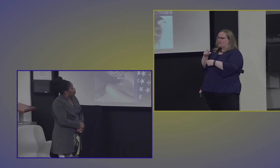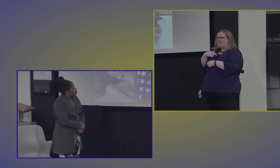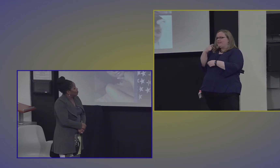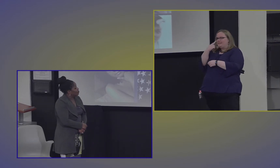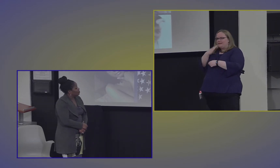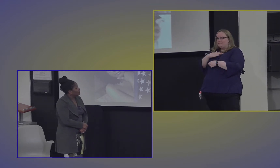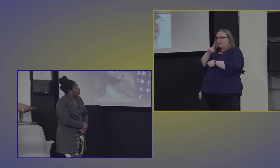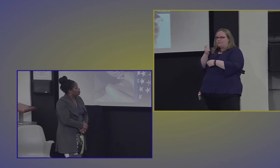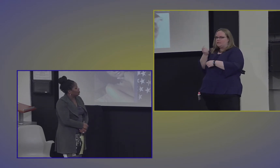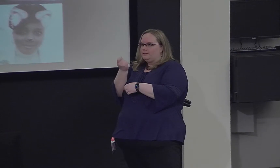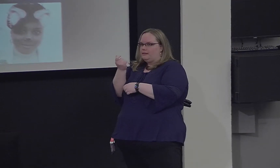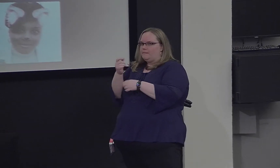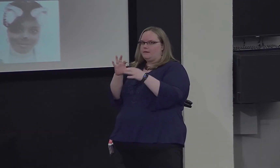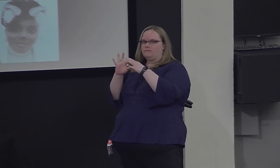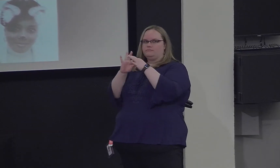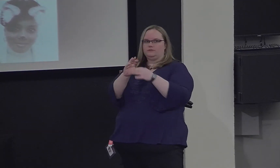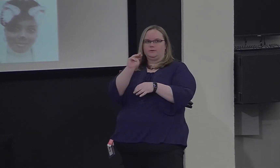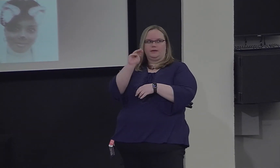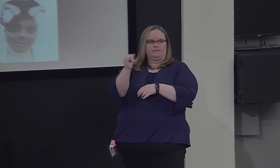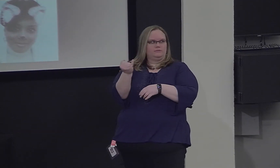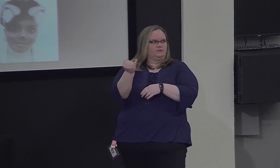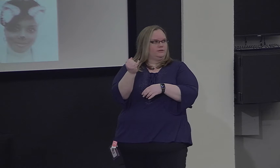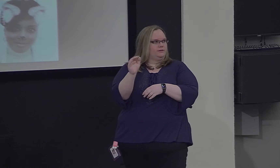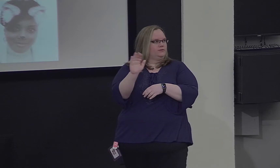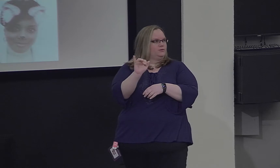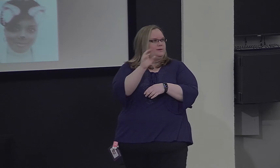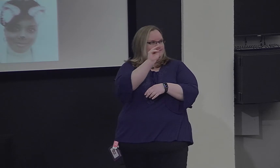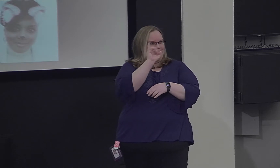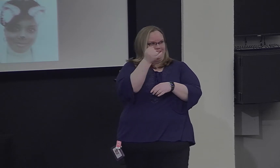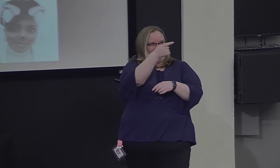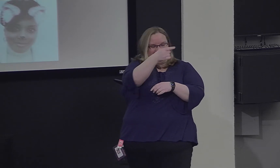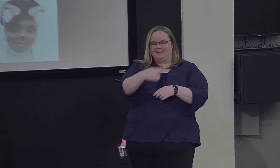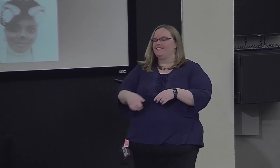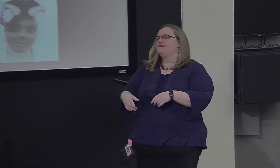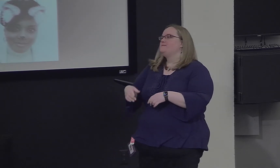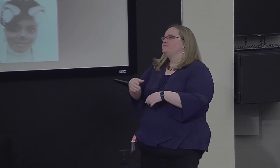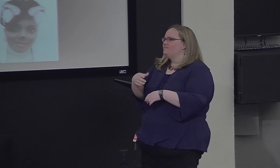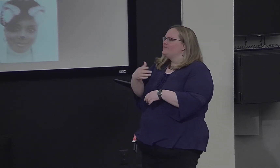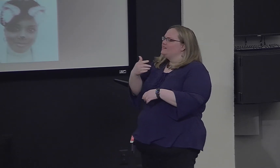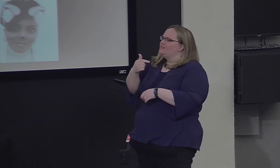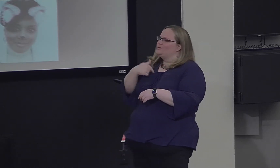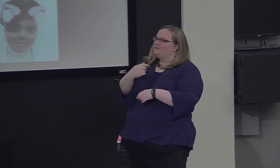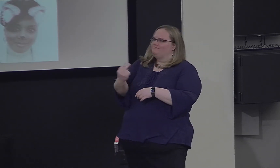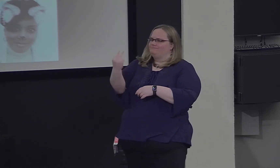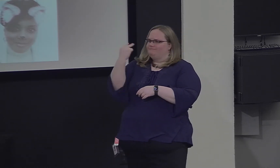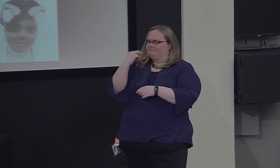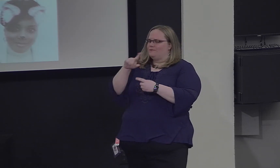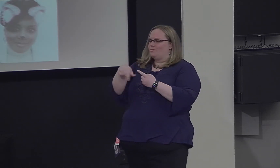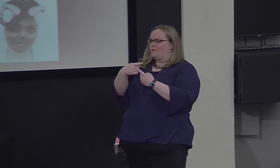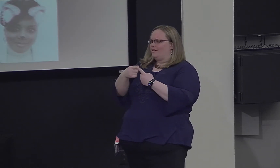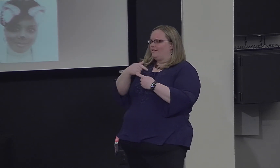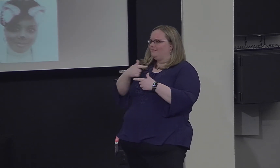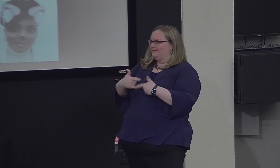I have a short story which will lead into my question. And I think that my question is very similar to what MJ shared.